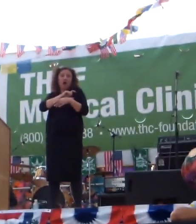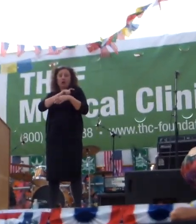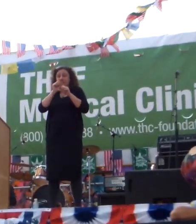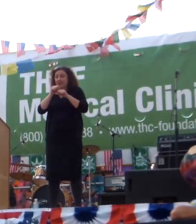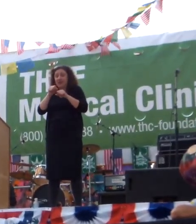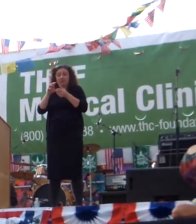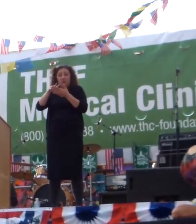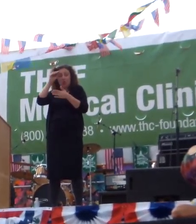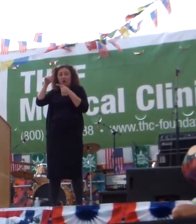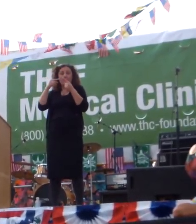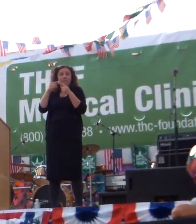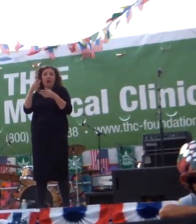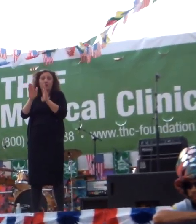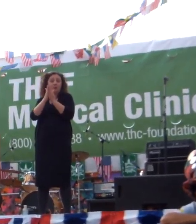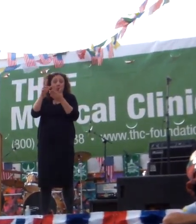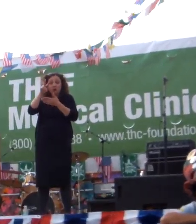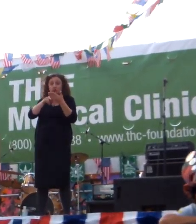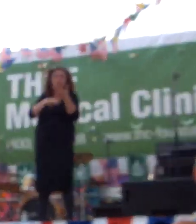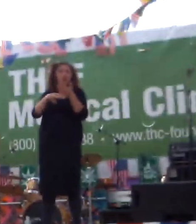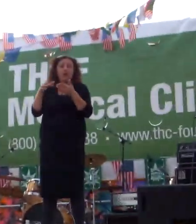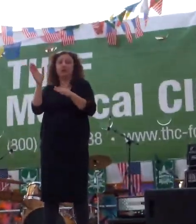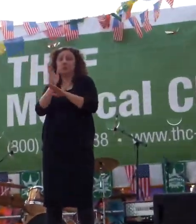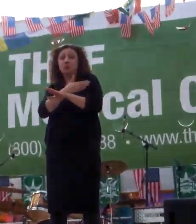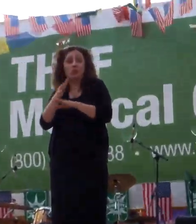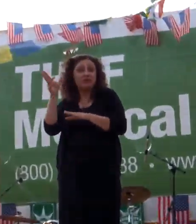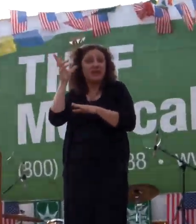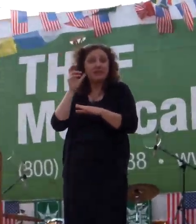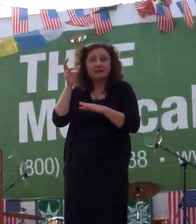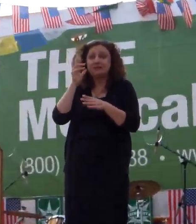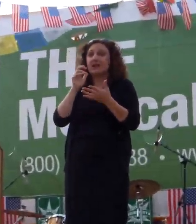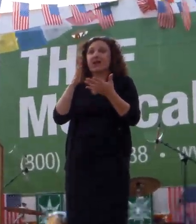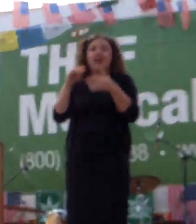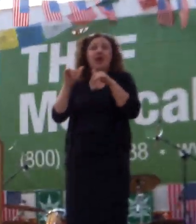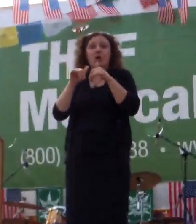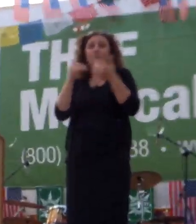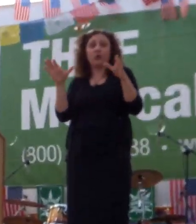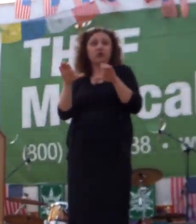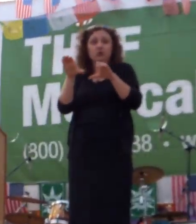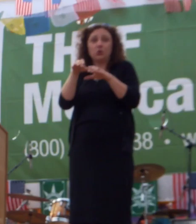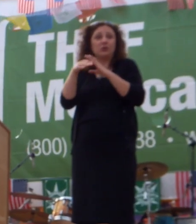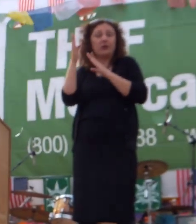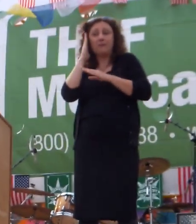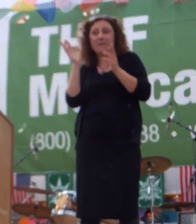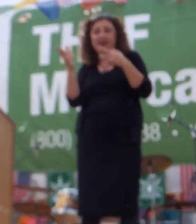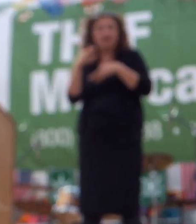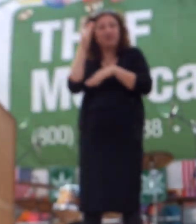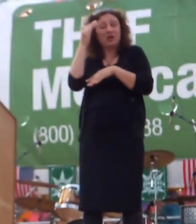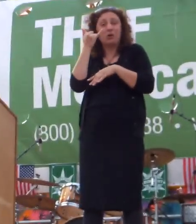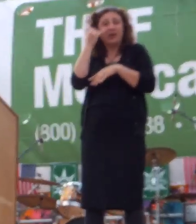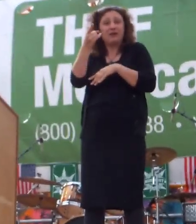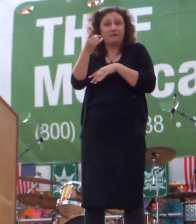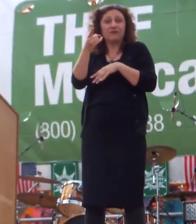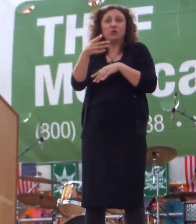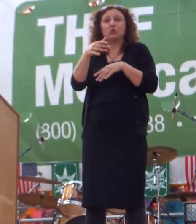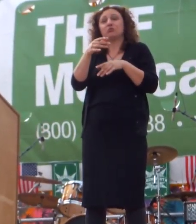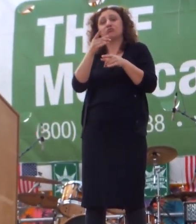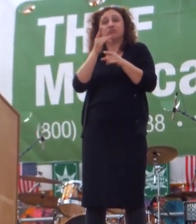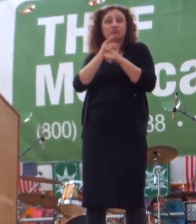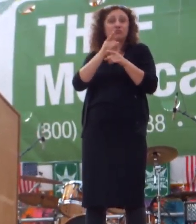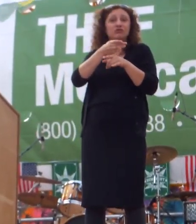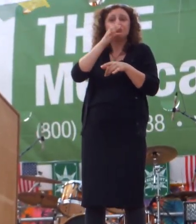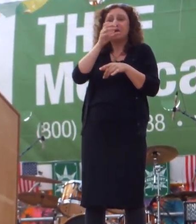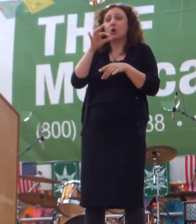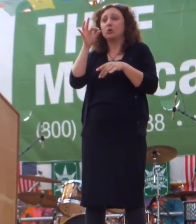to, they know whether you how you conduct yourself in the privacy of the bedroom, and they know whether you drink alcohol or